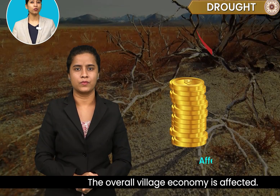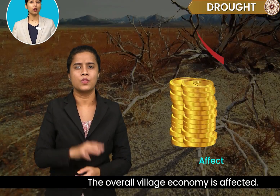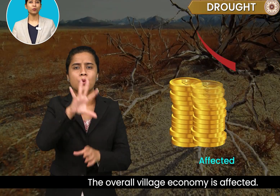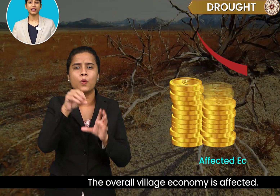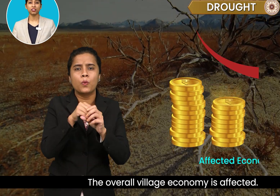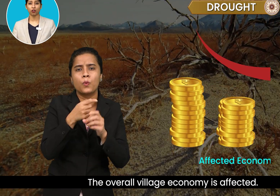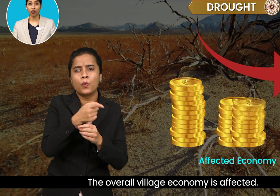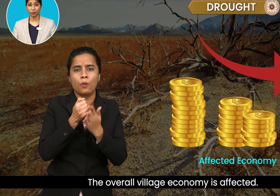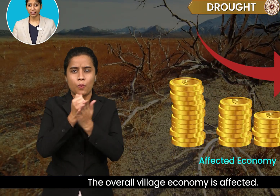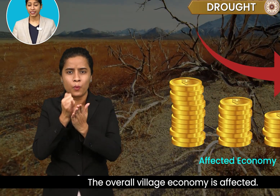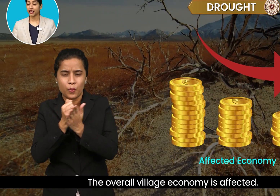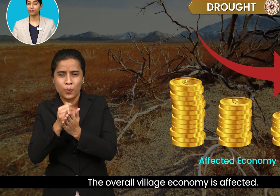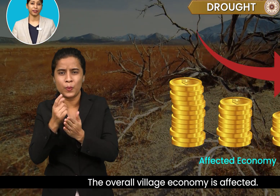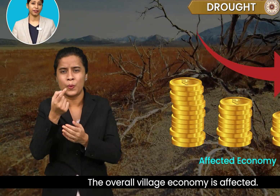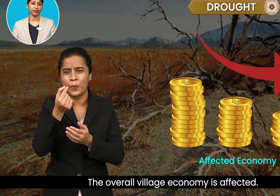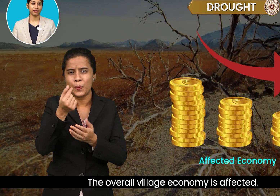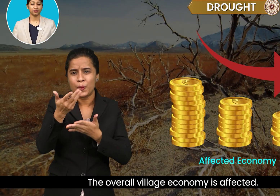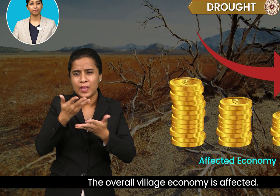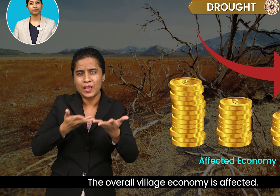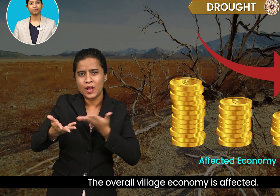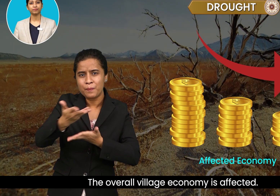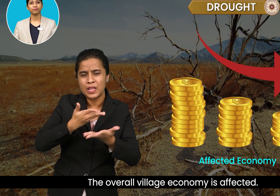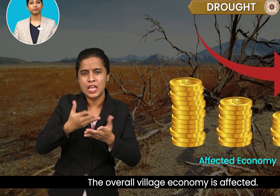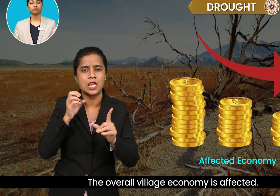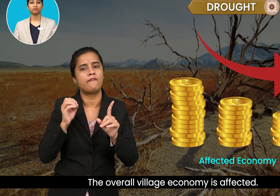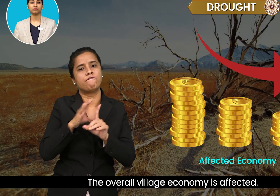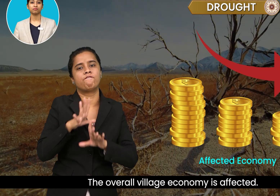The overall village economy is affected.